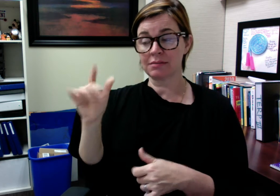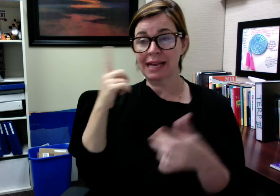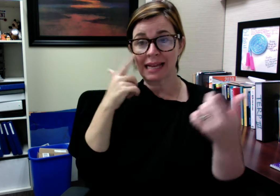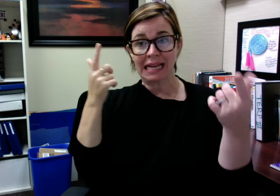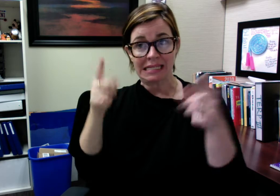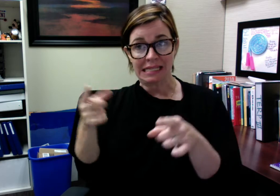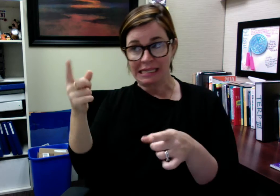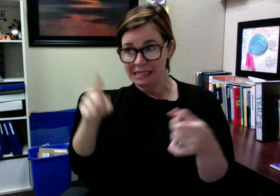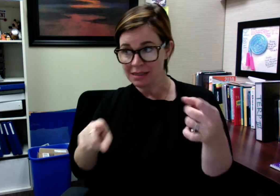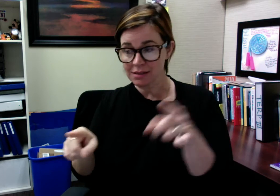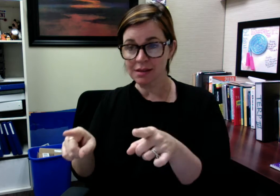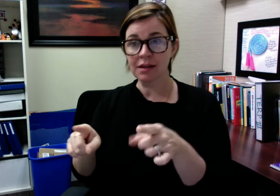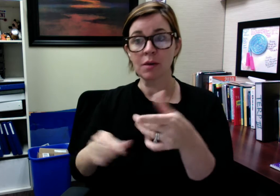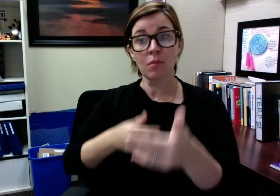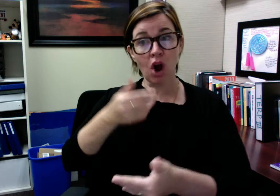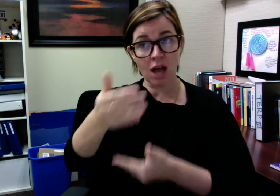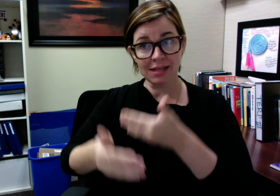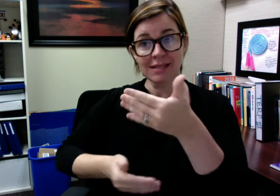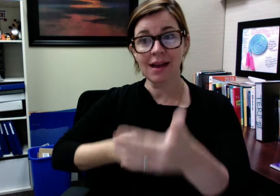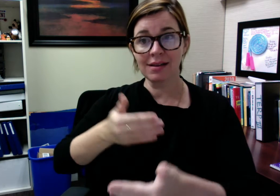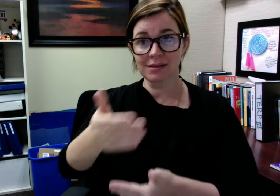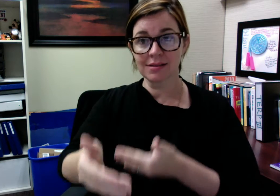consensus-building process, the